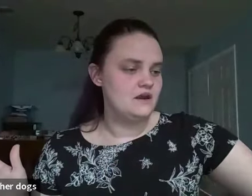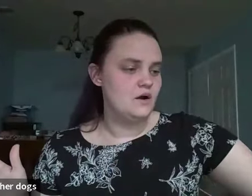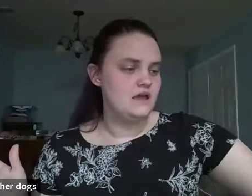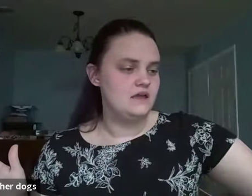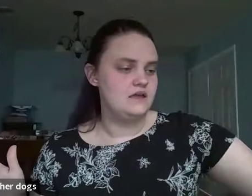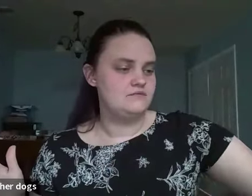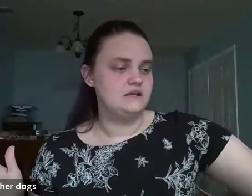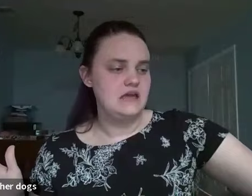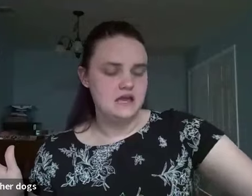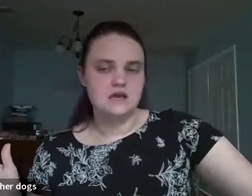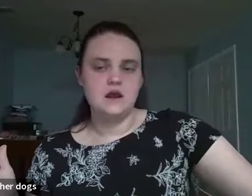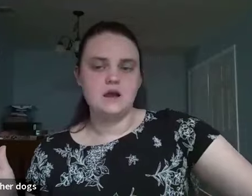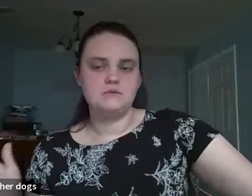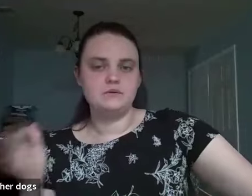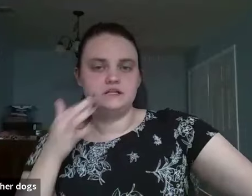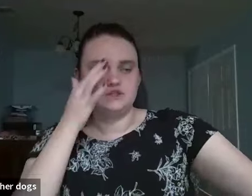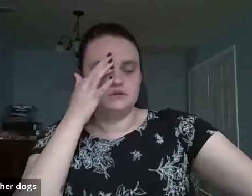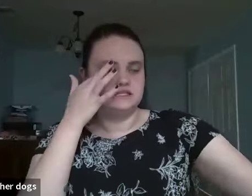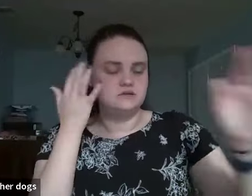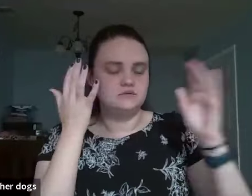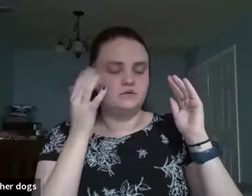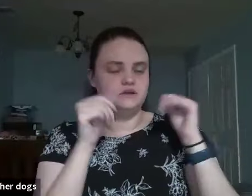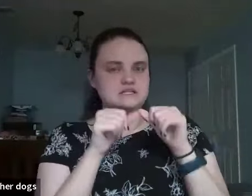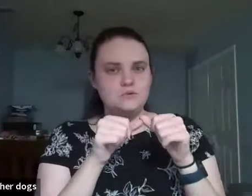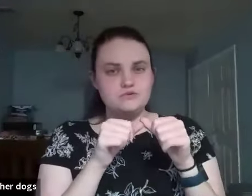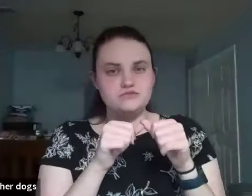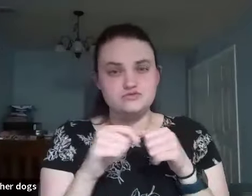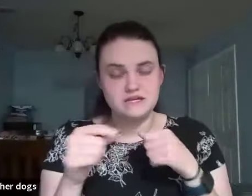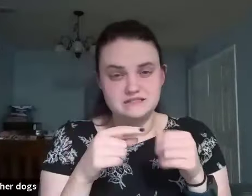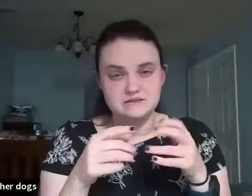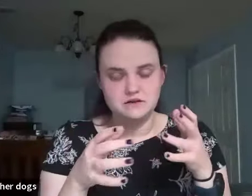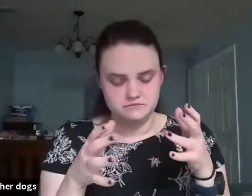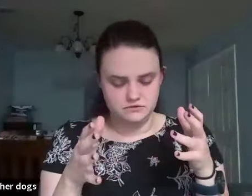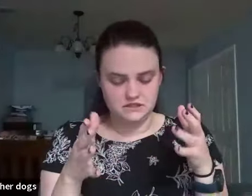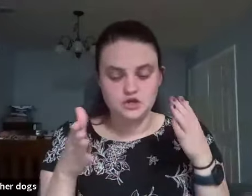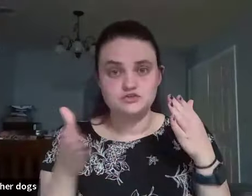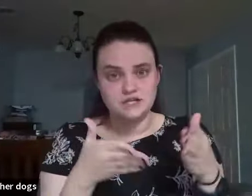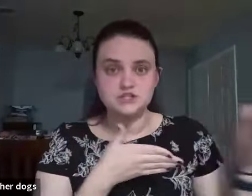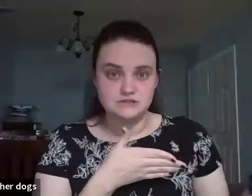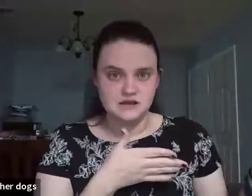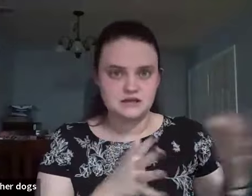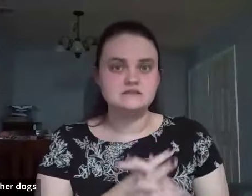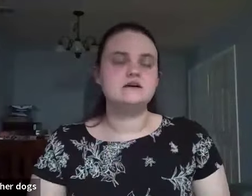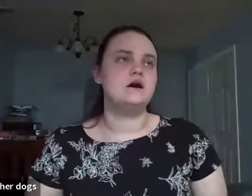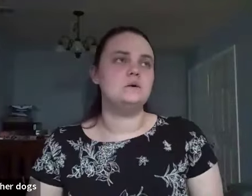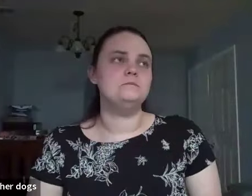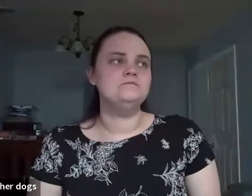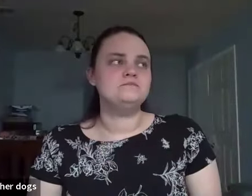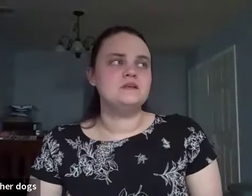then if we can, I'm going to continue, we'll continue more with directional signs.